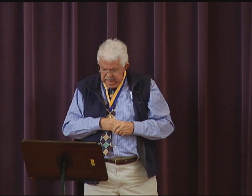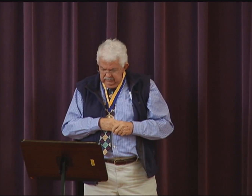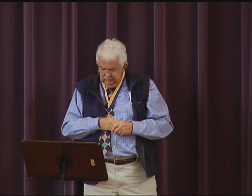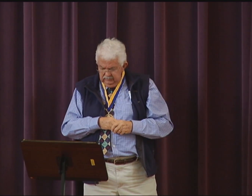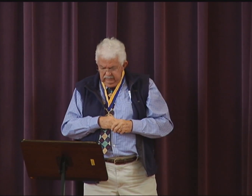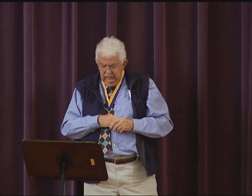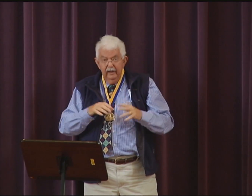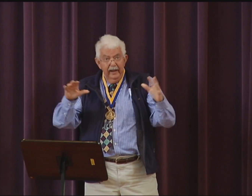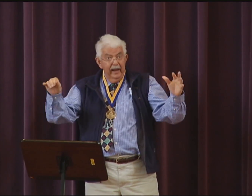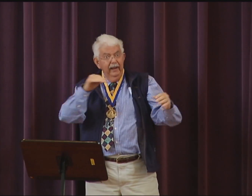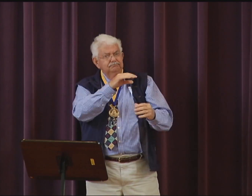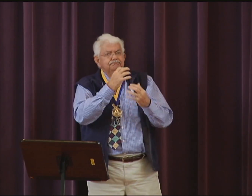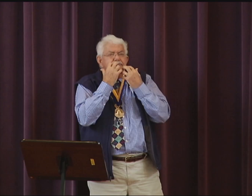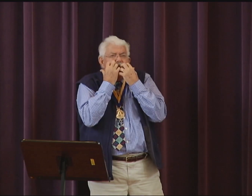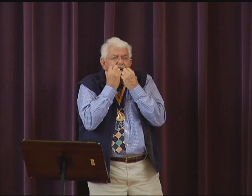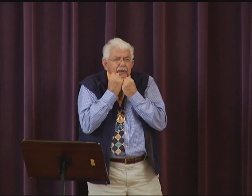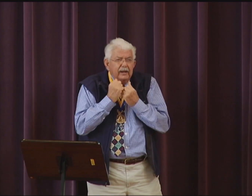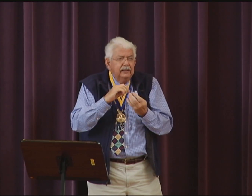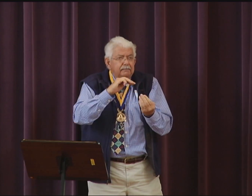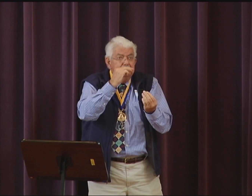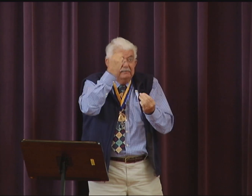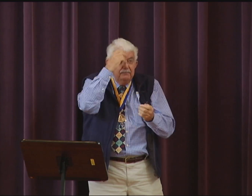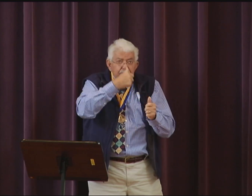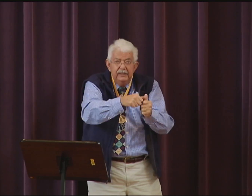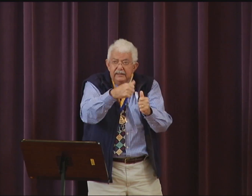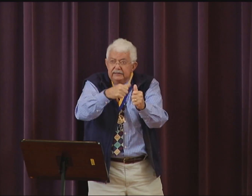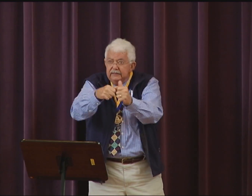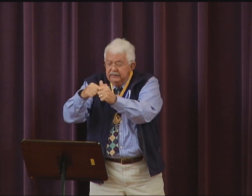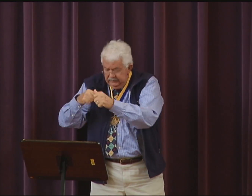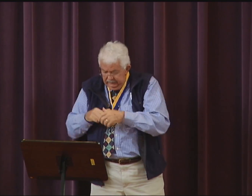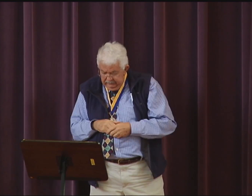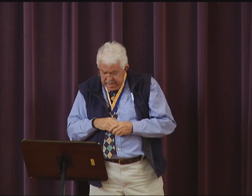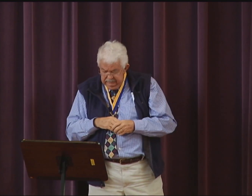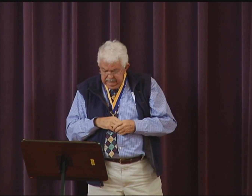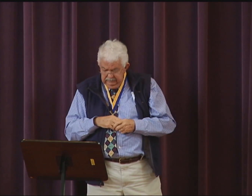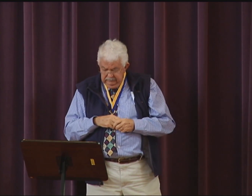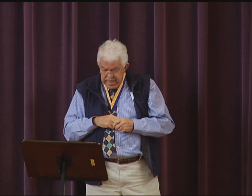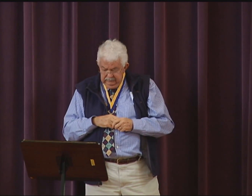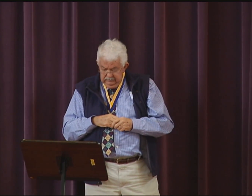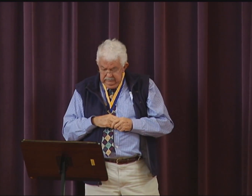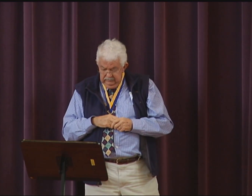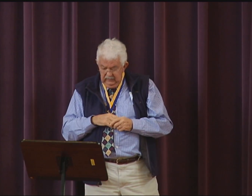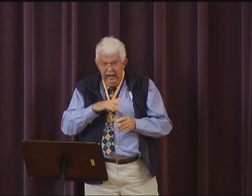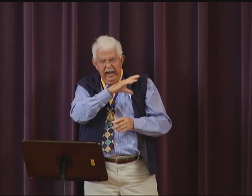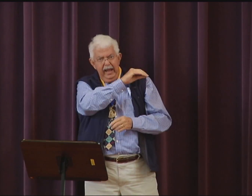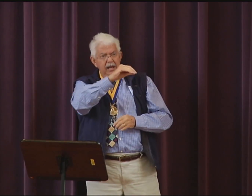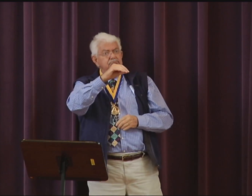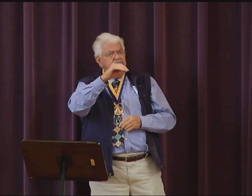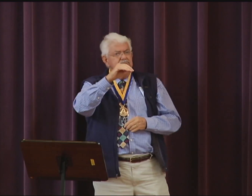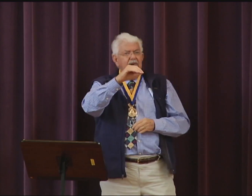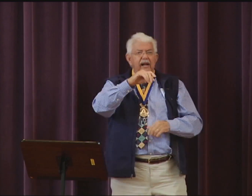facility with great faculty members, cherished memories,